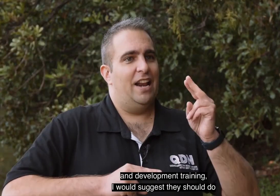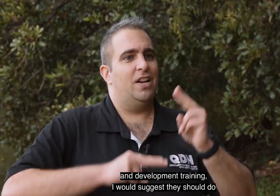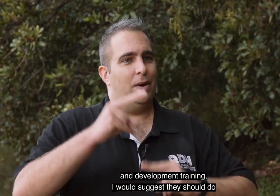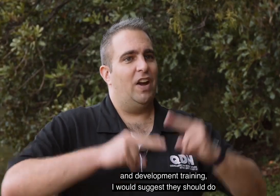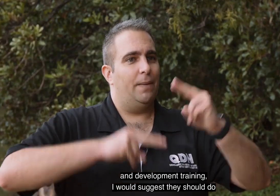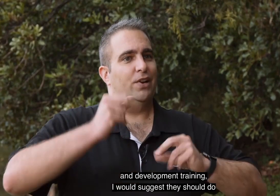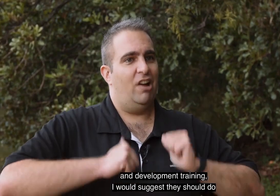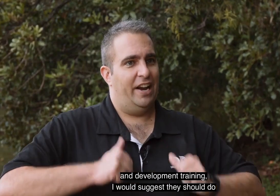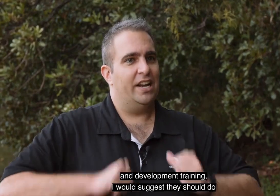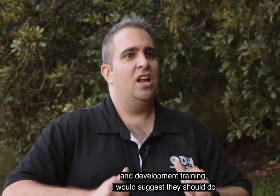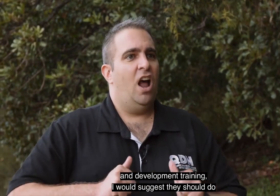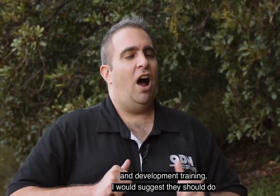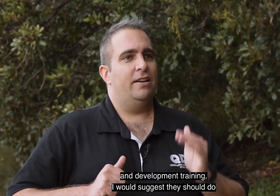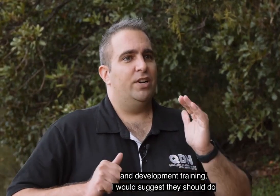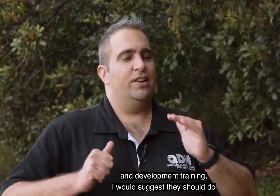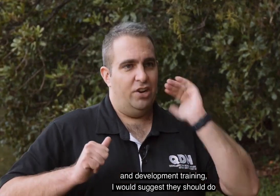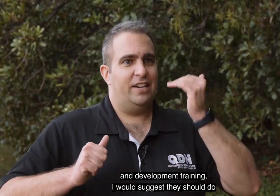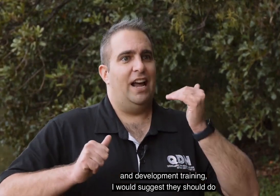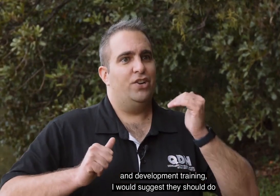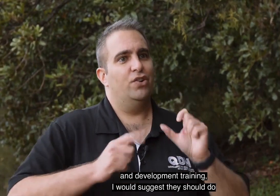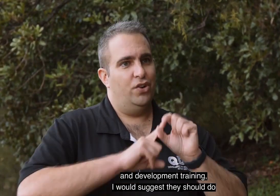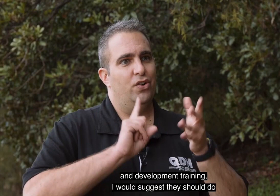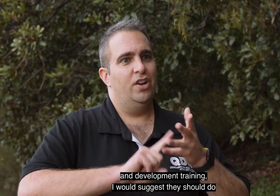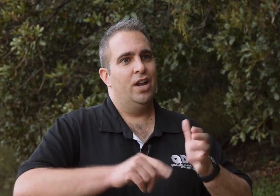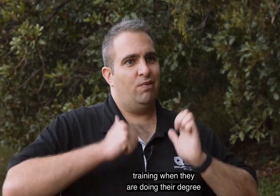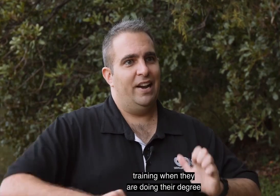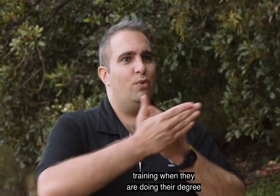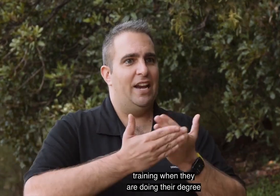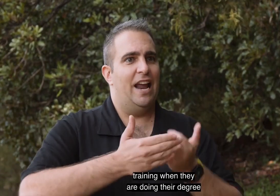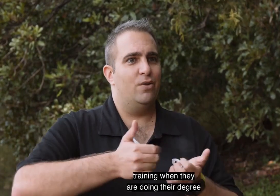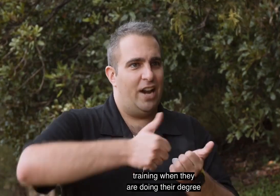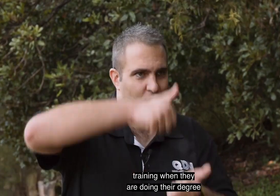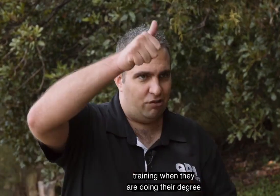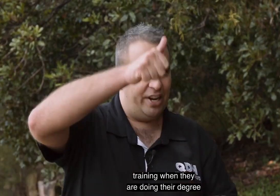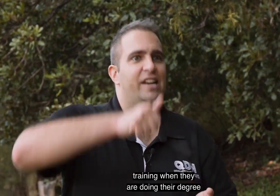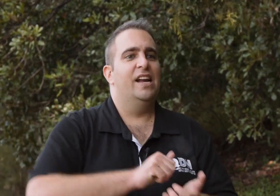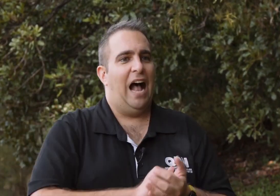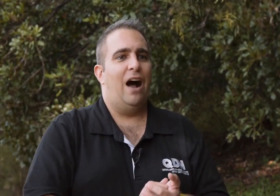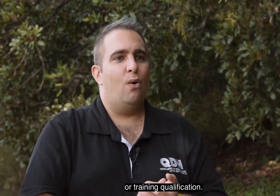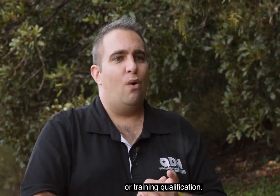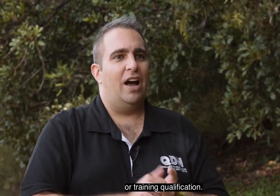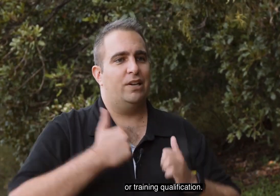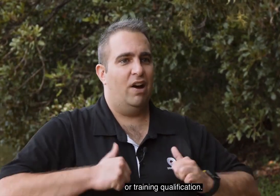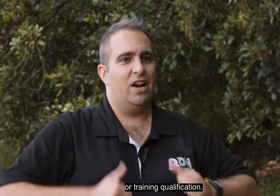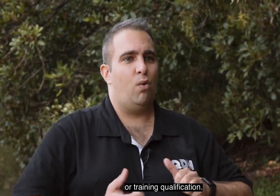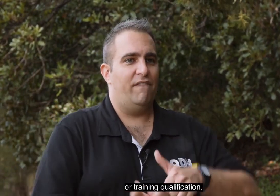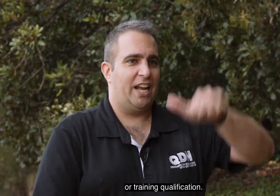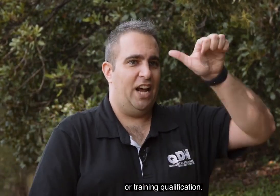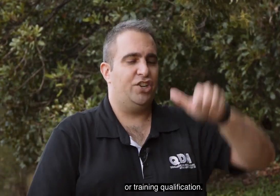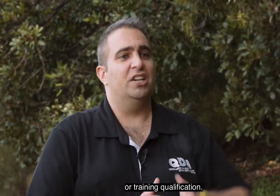even development training. I would suggest they should do training when they're doing their degree or training qualification.